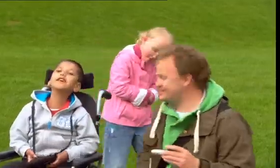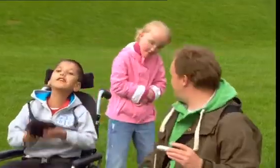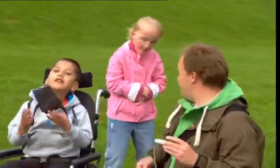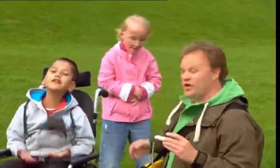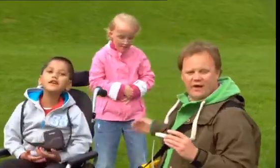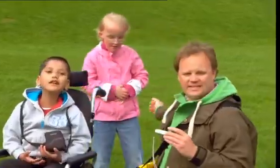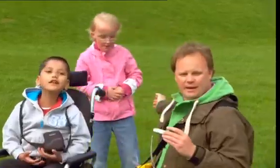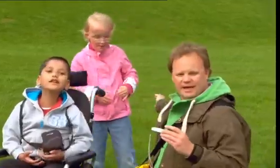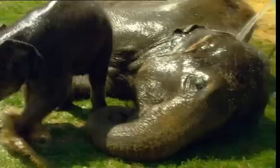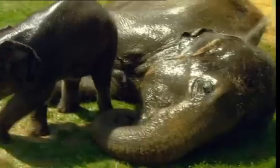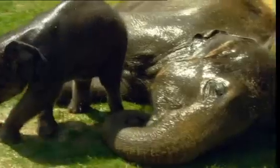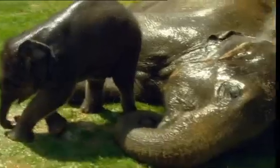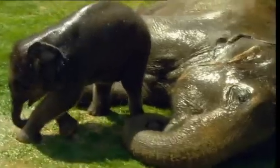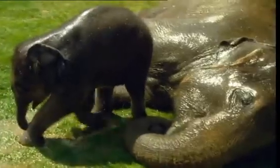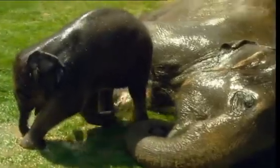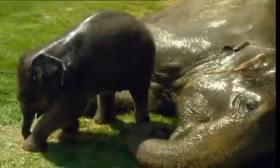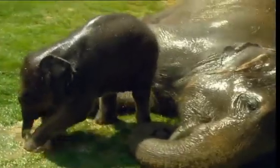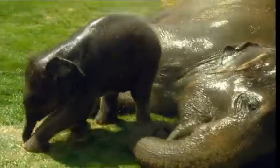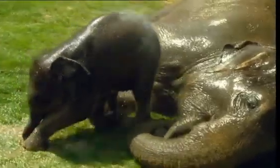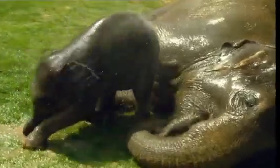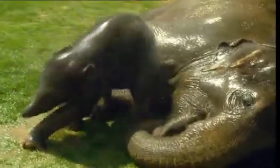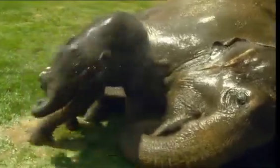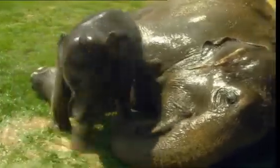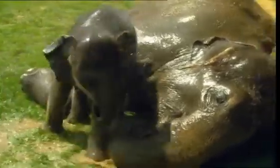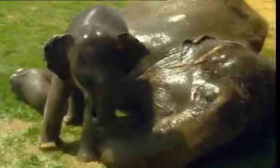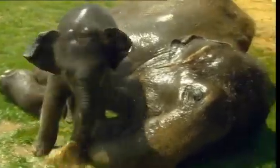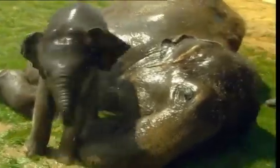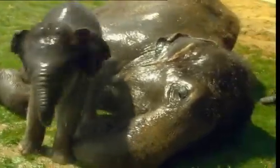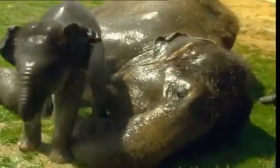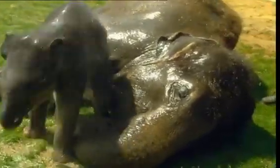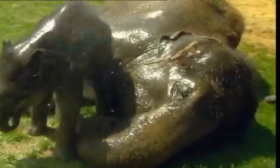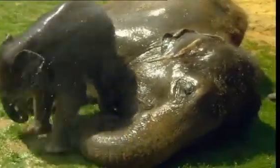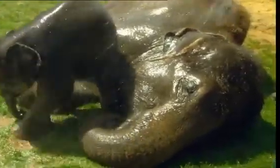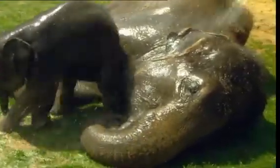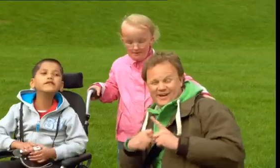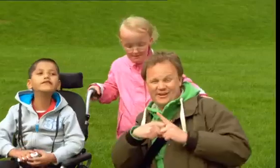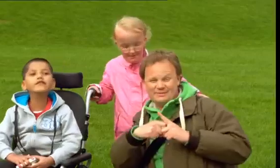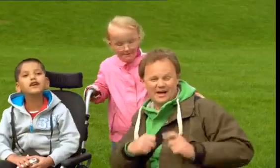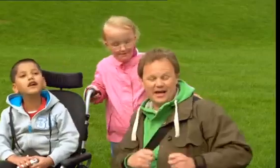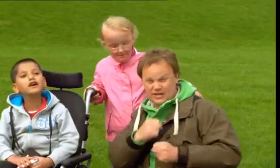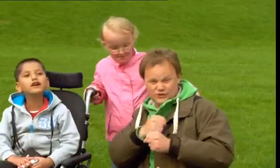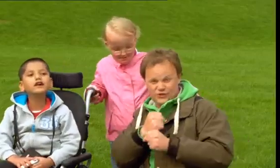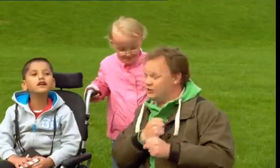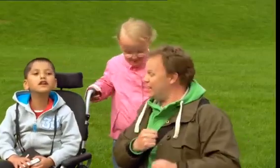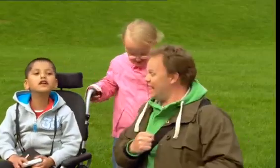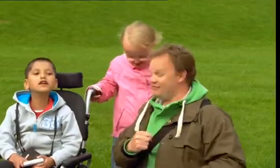right. Grace, come and have a look. Look, this is her little baby, George. Karishma and George are having